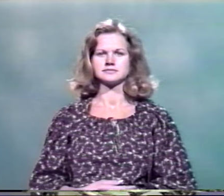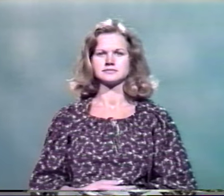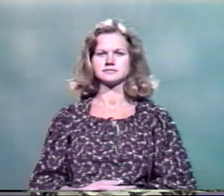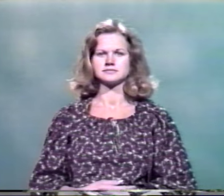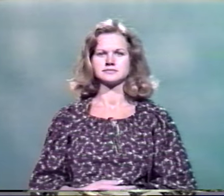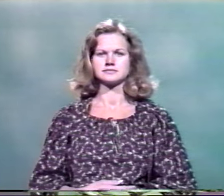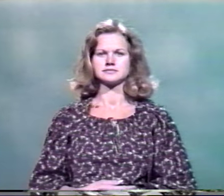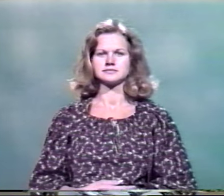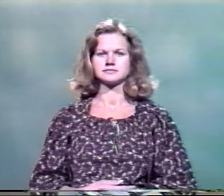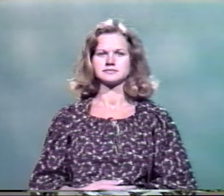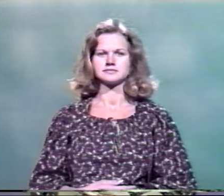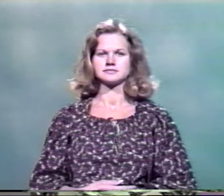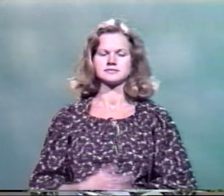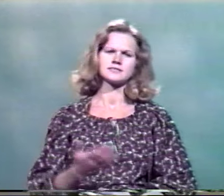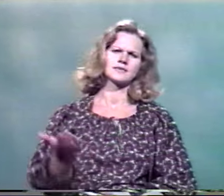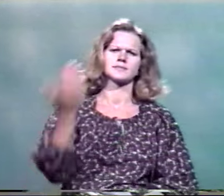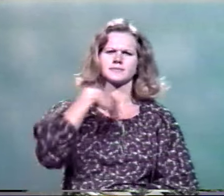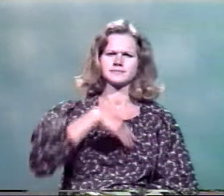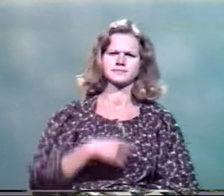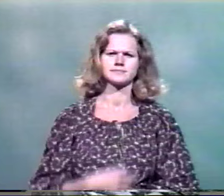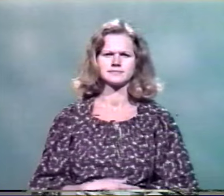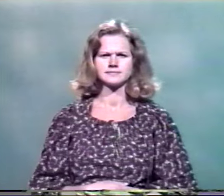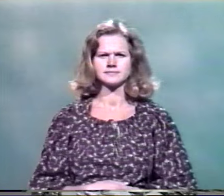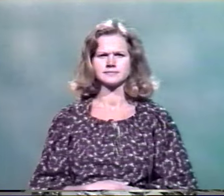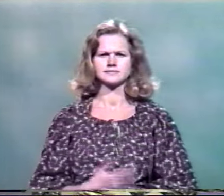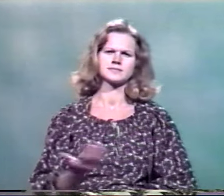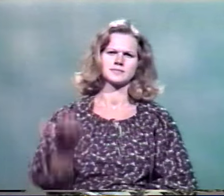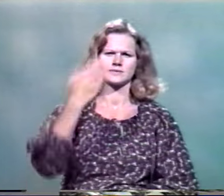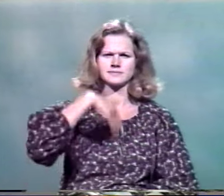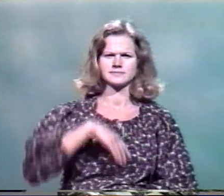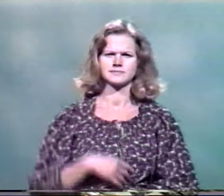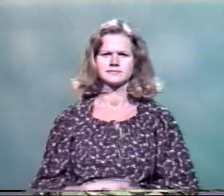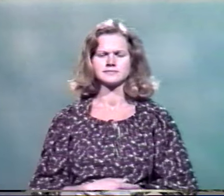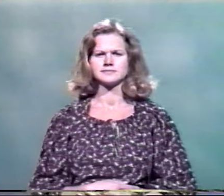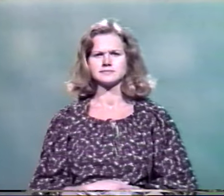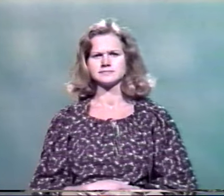This is the sign meaning come on. Come on.